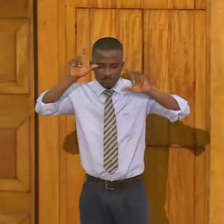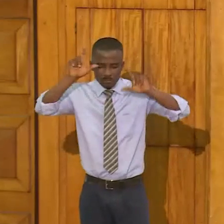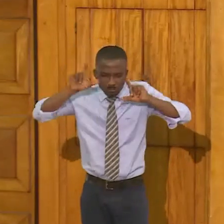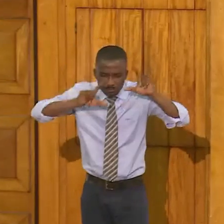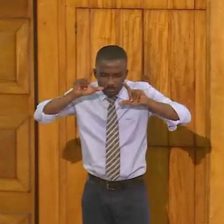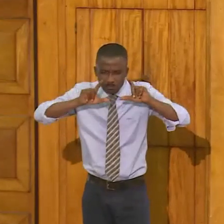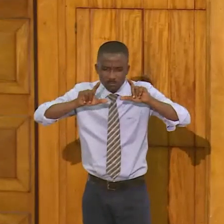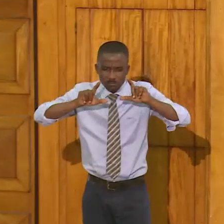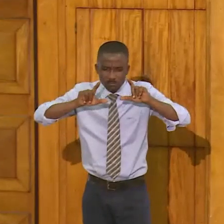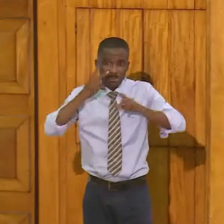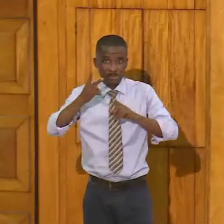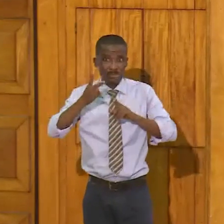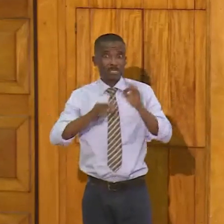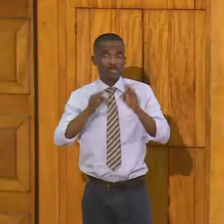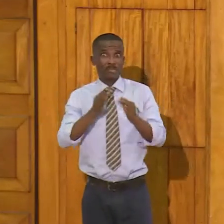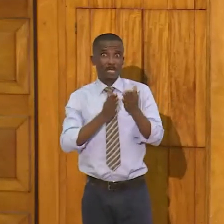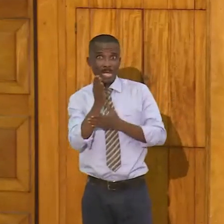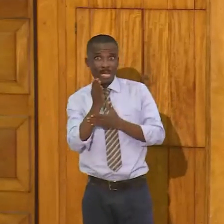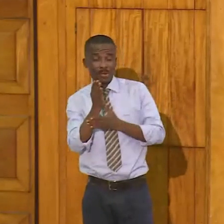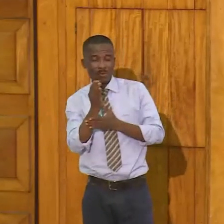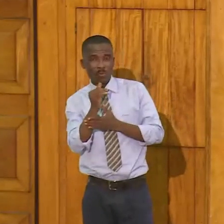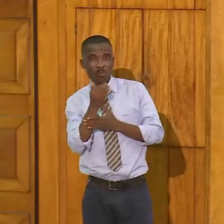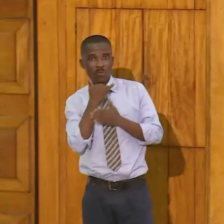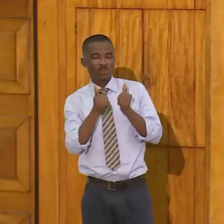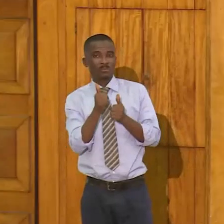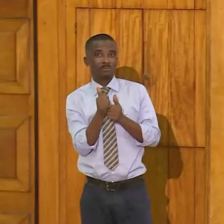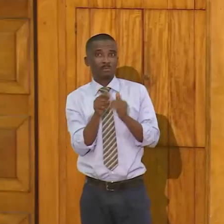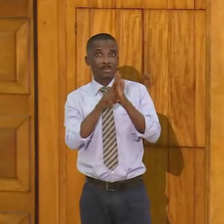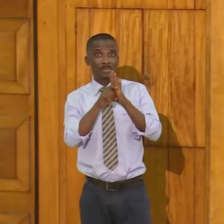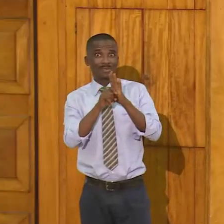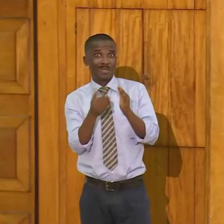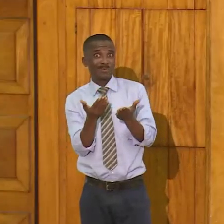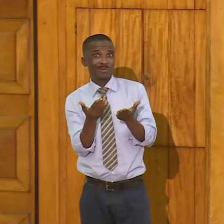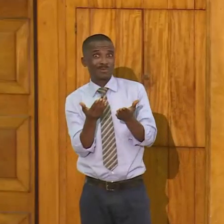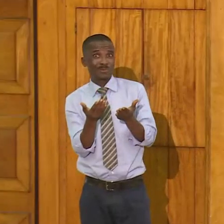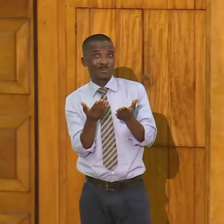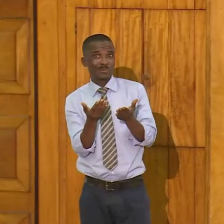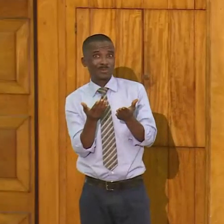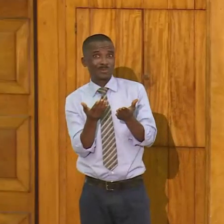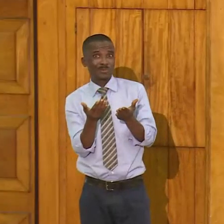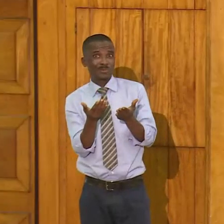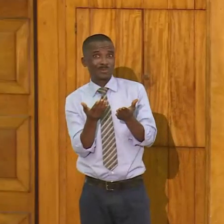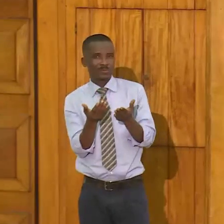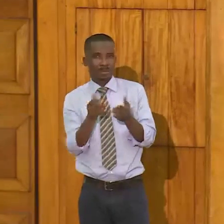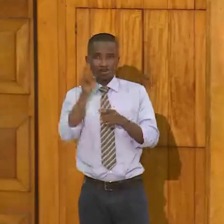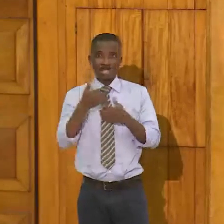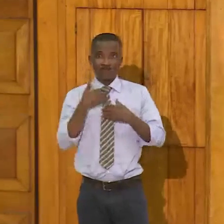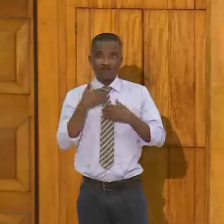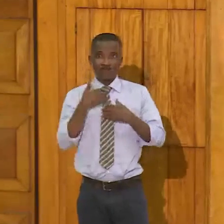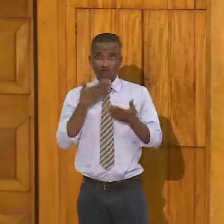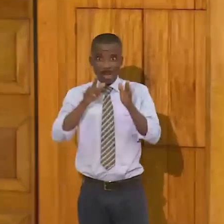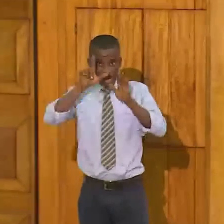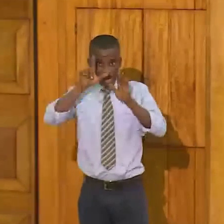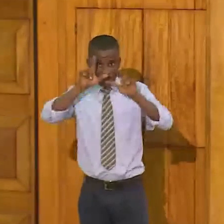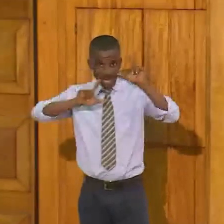but most importantly, this is the monitoring test, the viral load. And not just having the laboratories, you